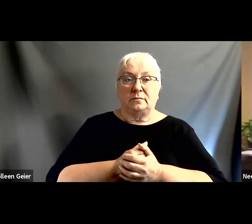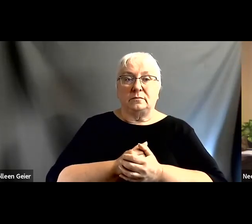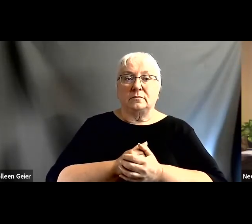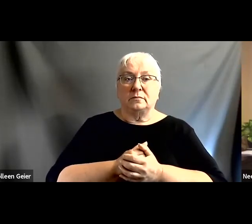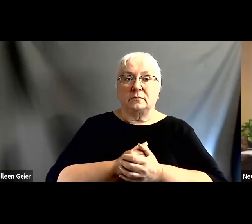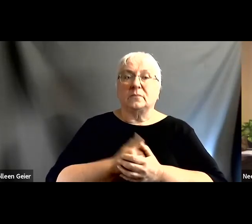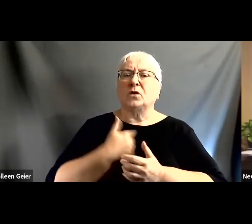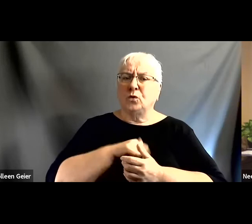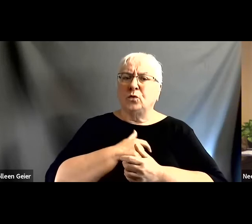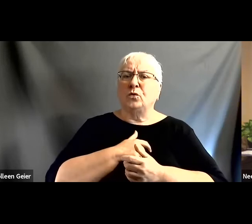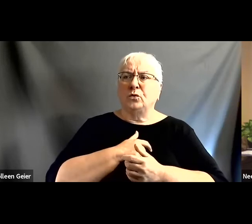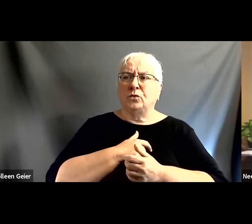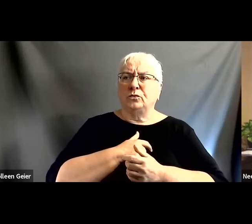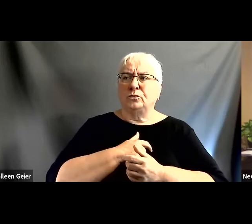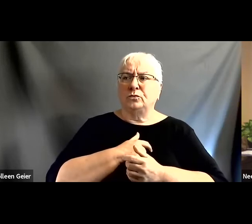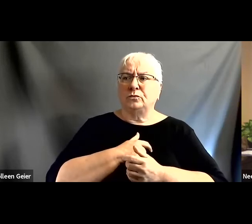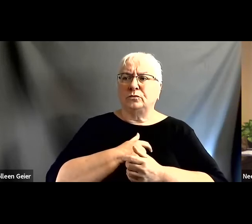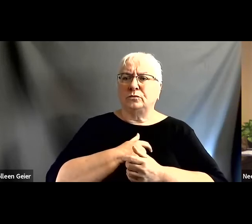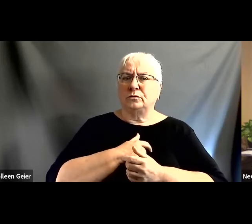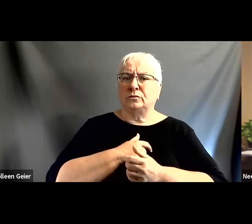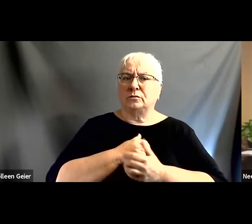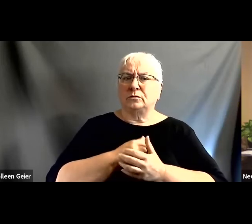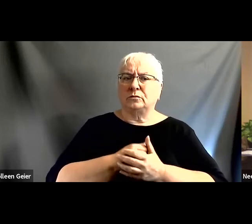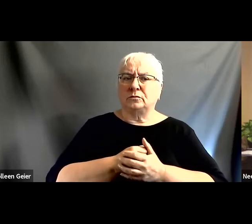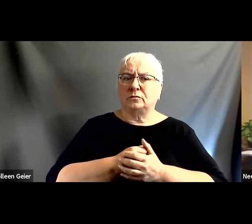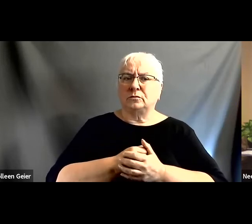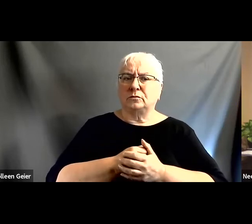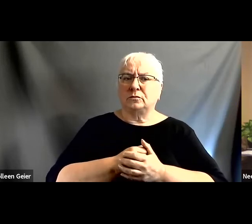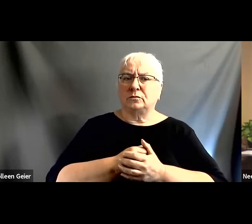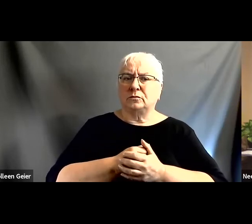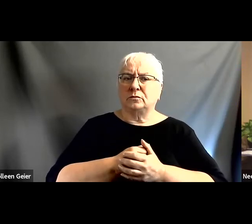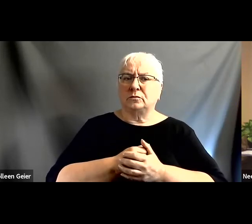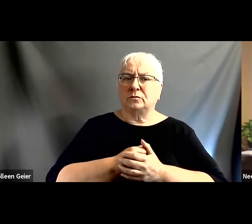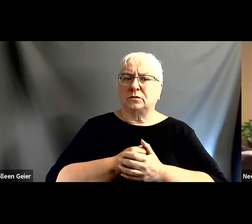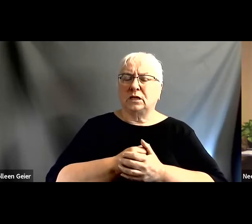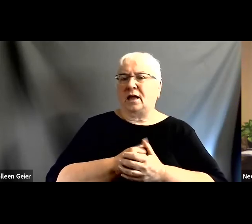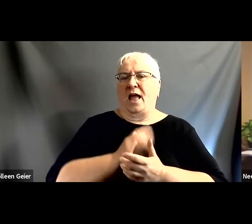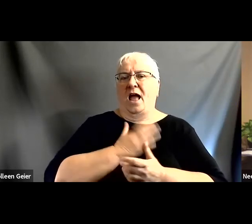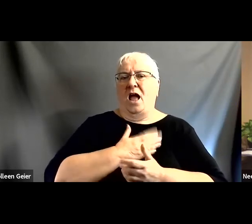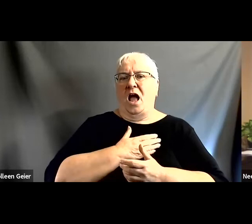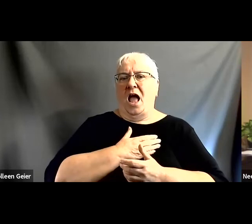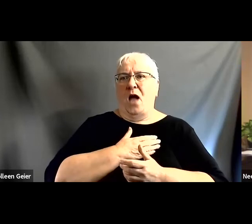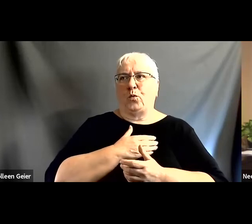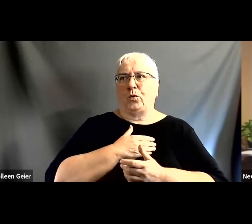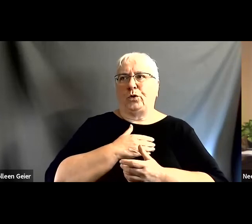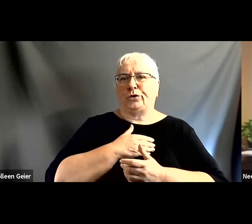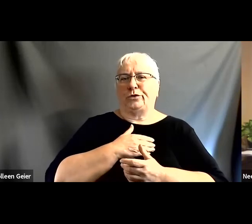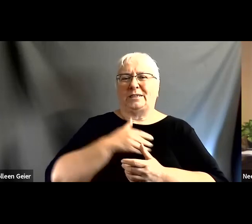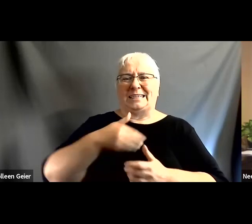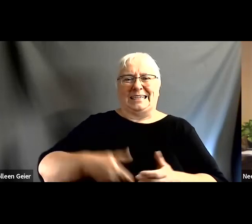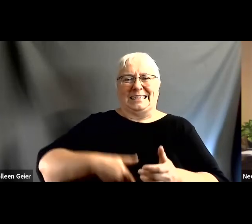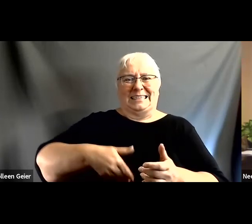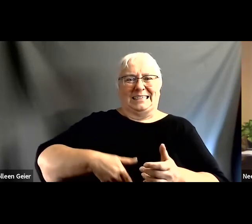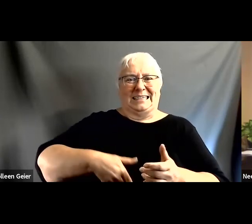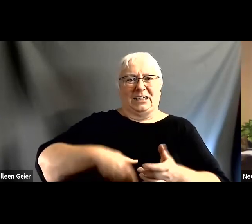we need to be given our basic instinct to marginalize. I think this is a